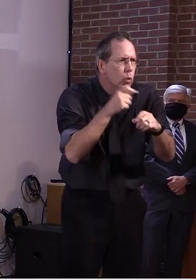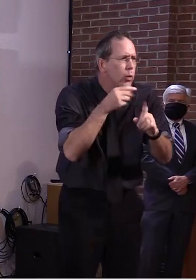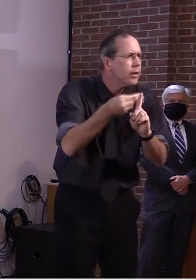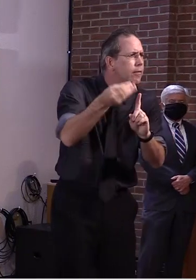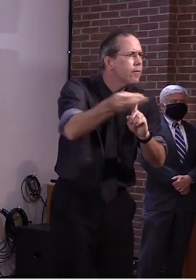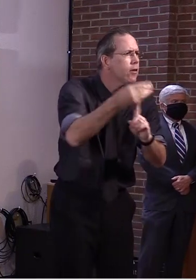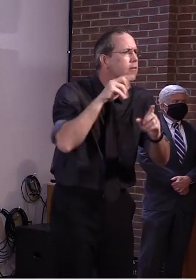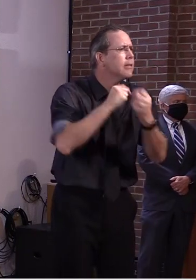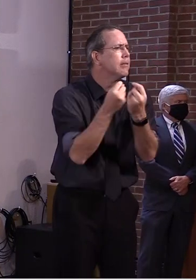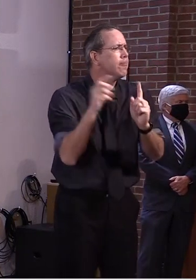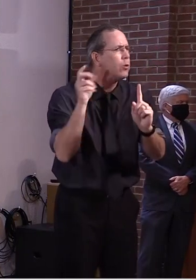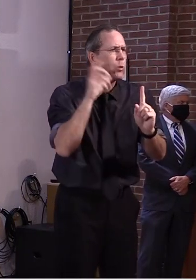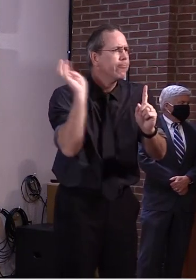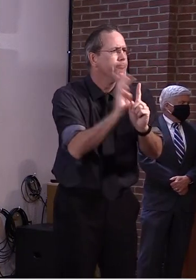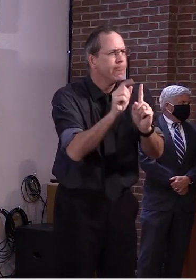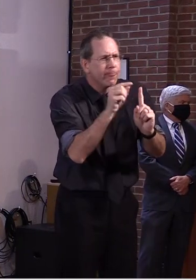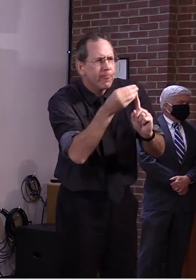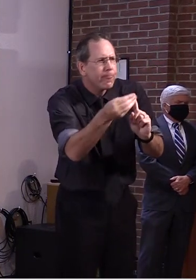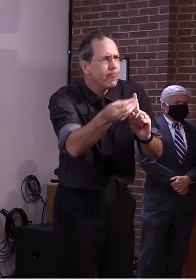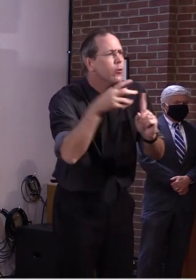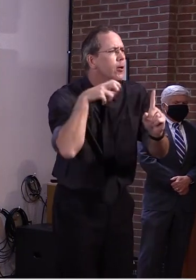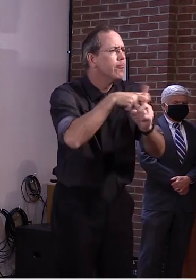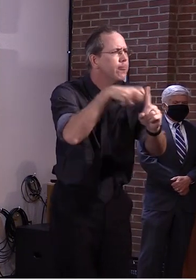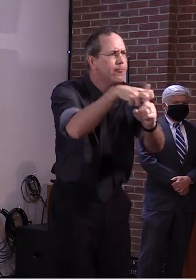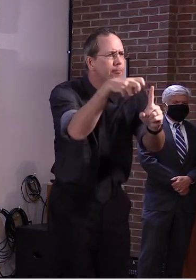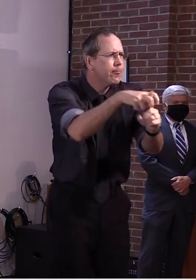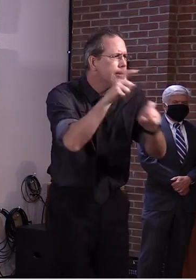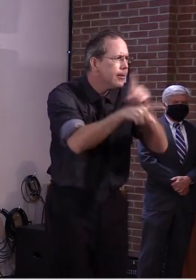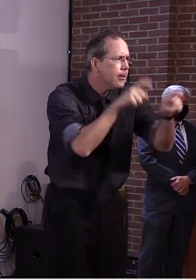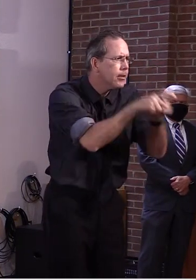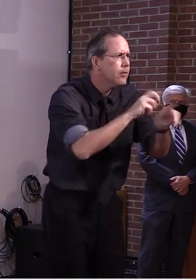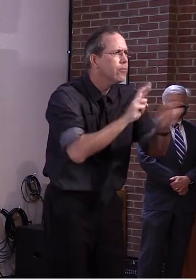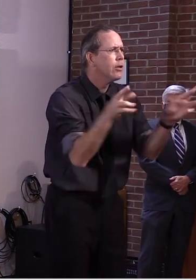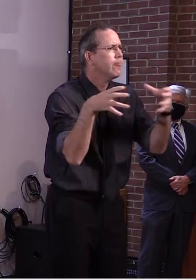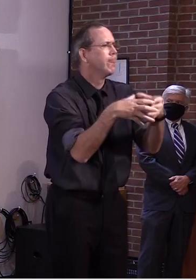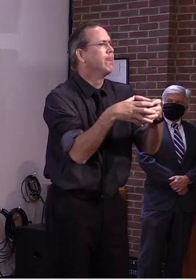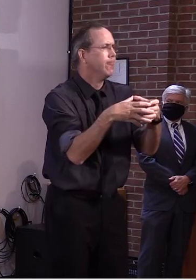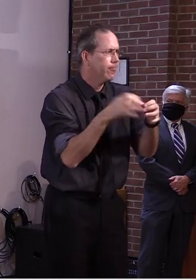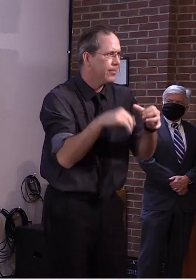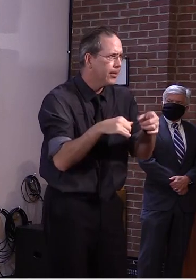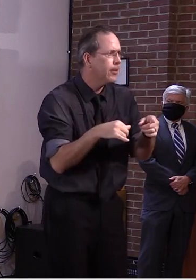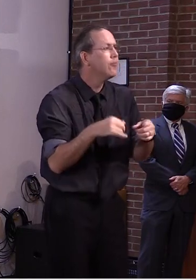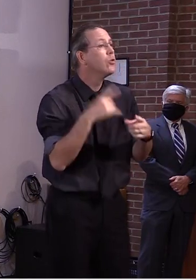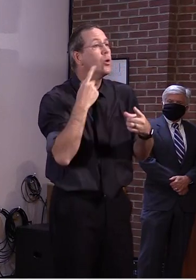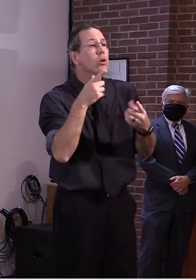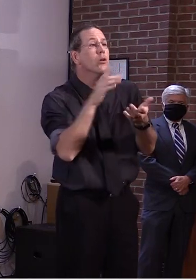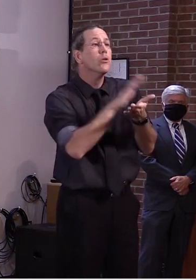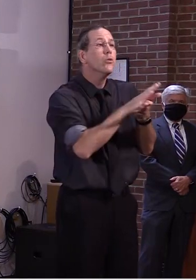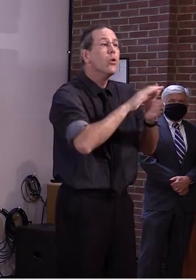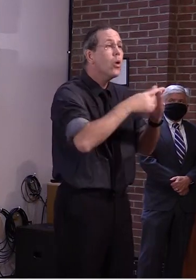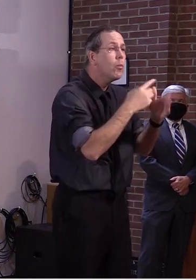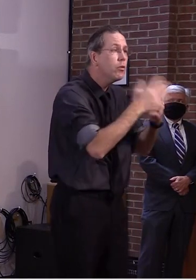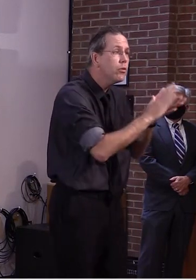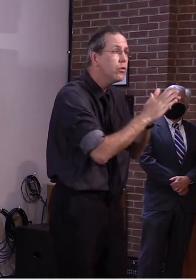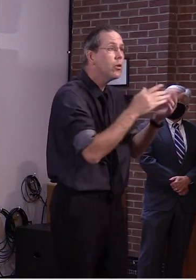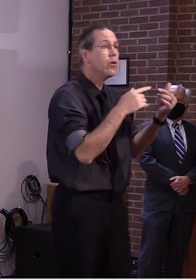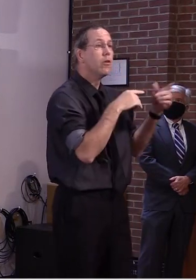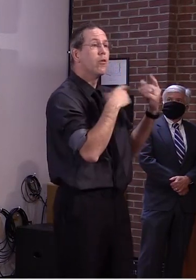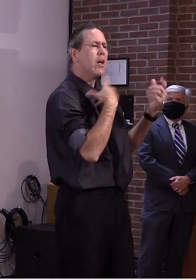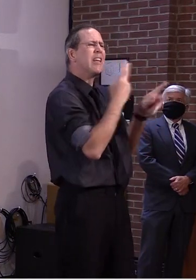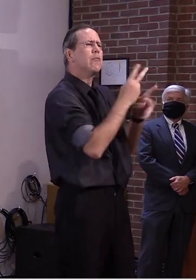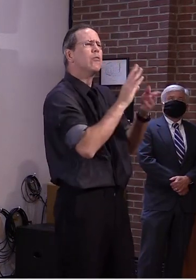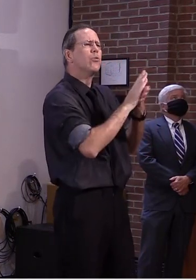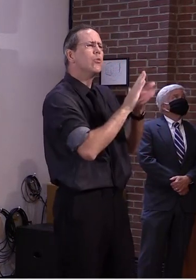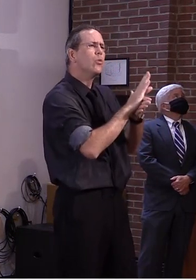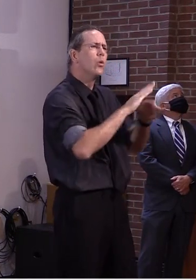and economy open. We've been building and strengthening these programs for months, but we're not resting on our laurels.